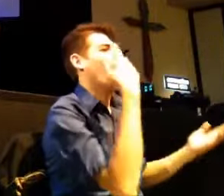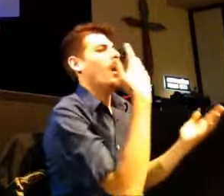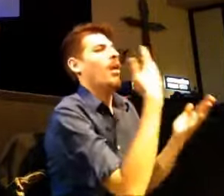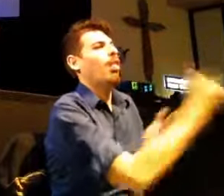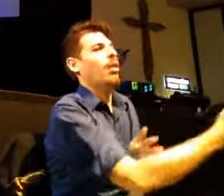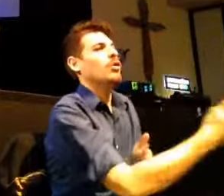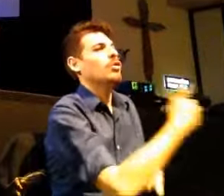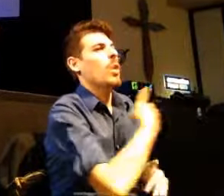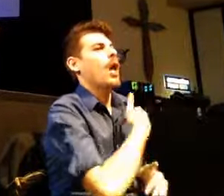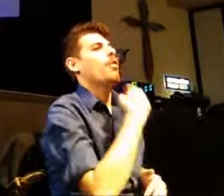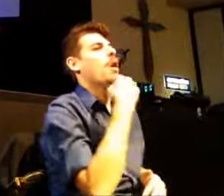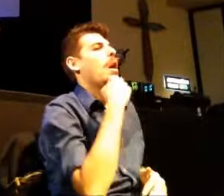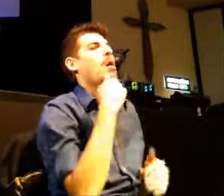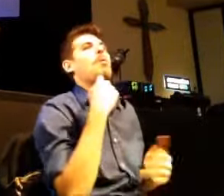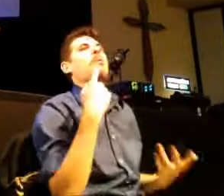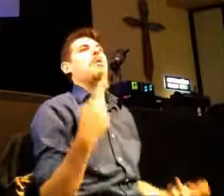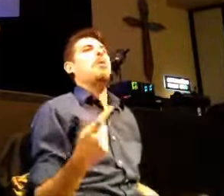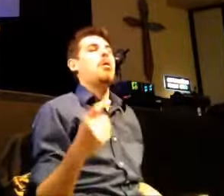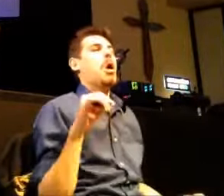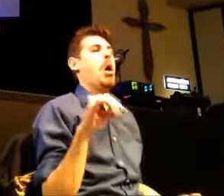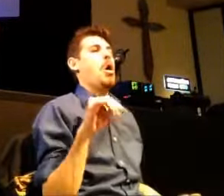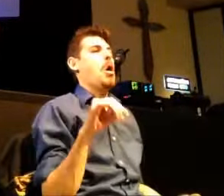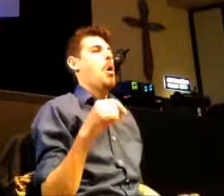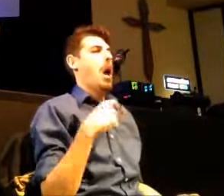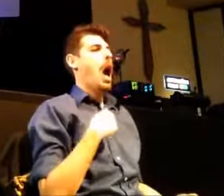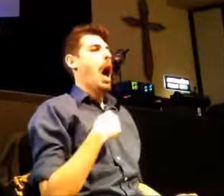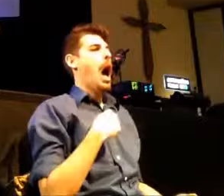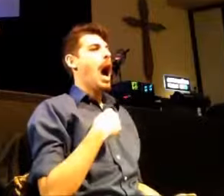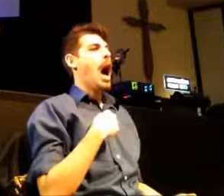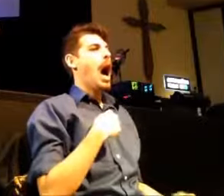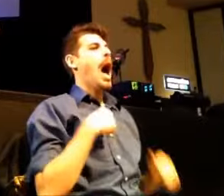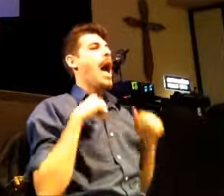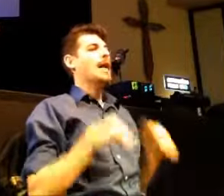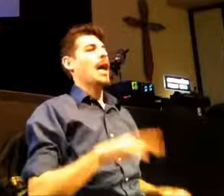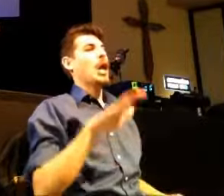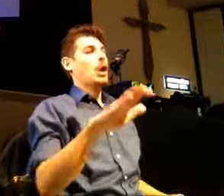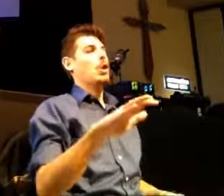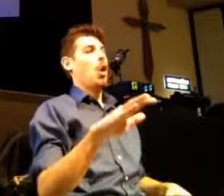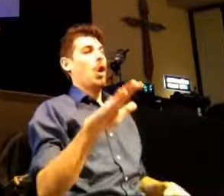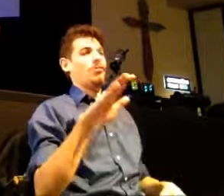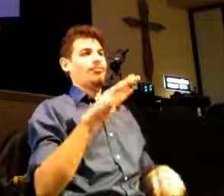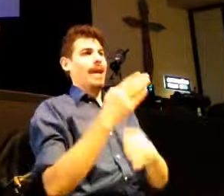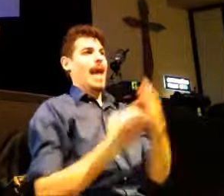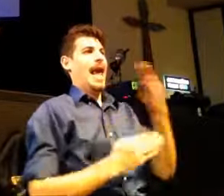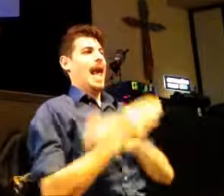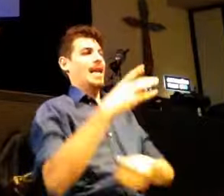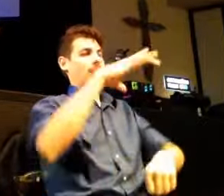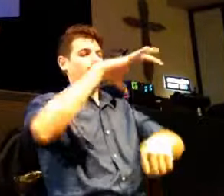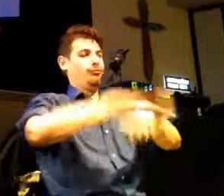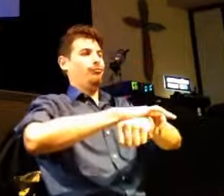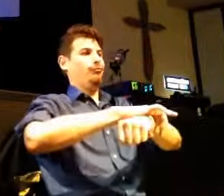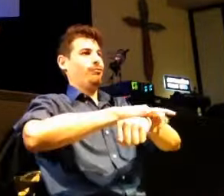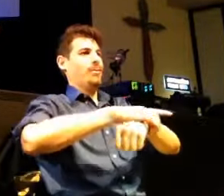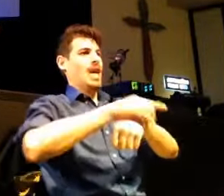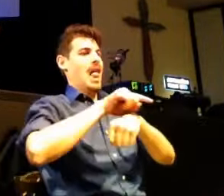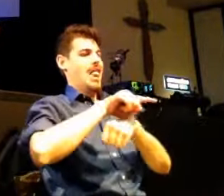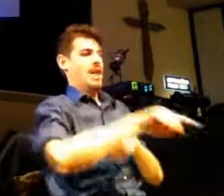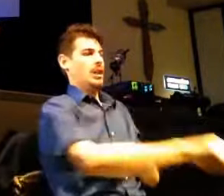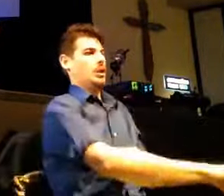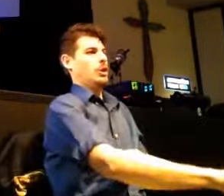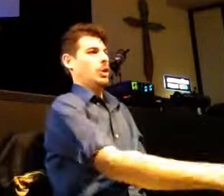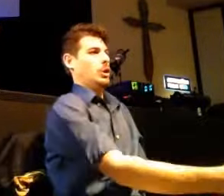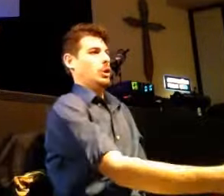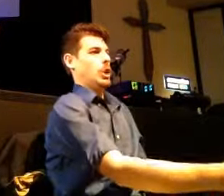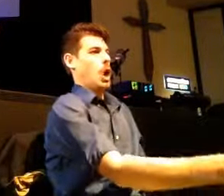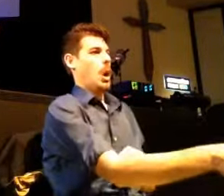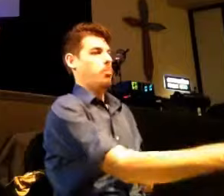And so I had this great idea. I said, hon, there's this way I can hook the leash to your hand, and if, there's the loop at the end of the. I already know where this is going. There's